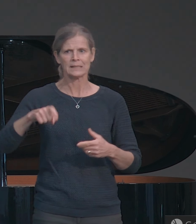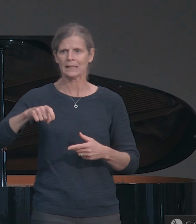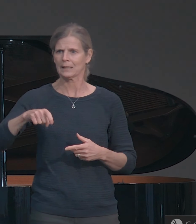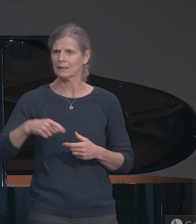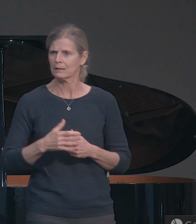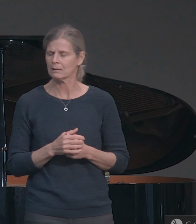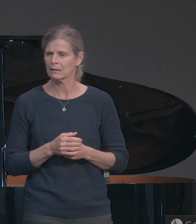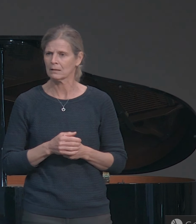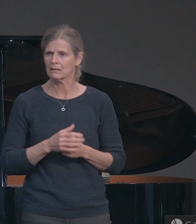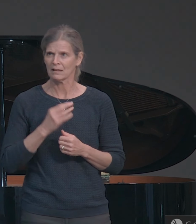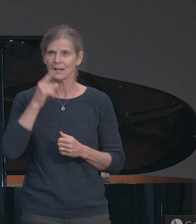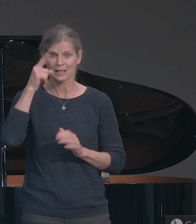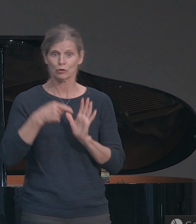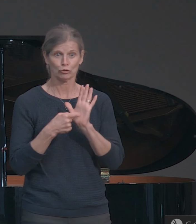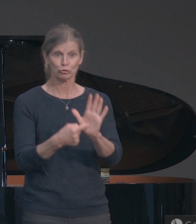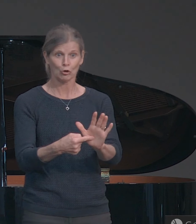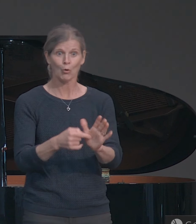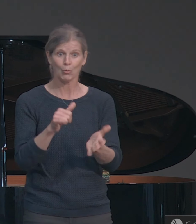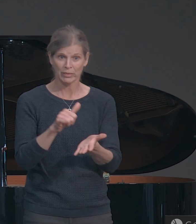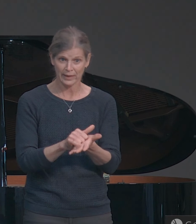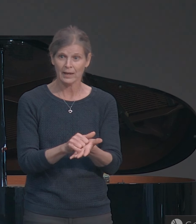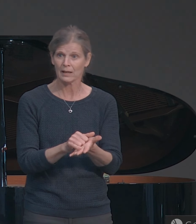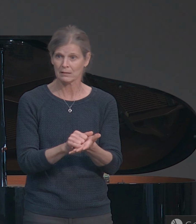he's demonstrated that